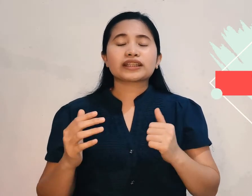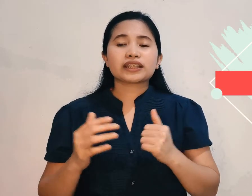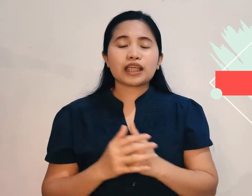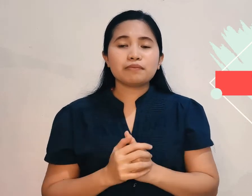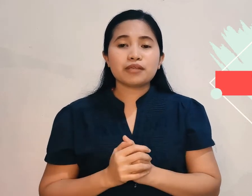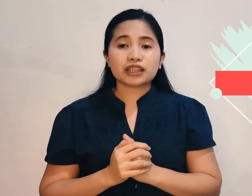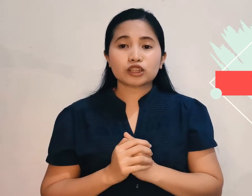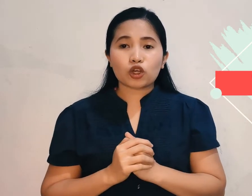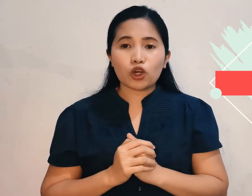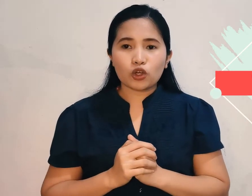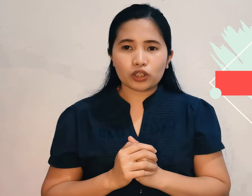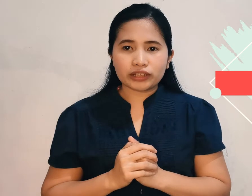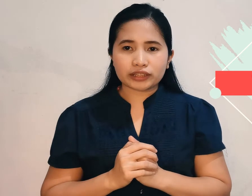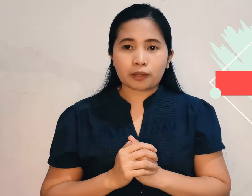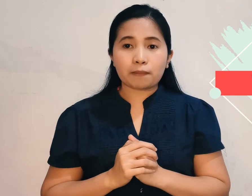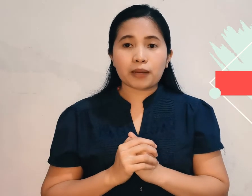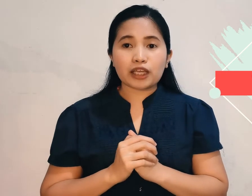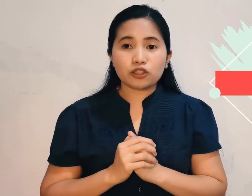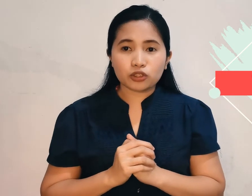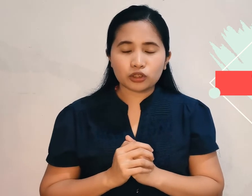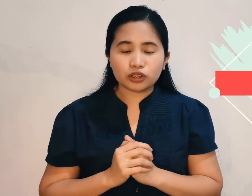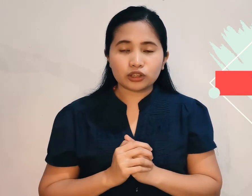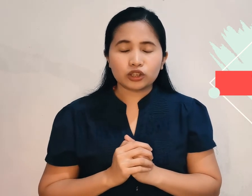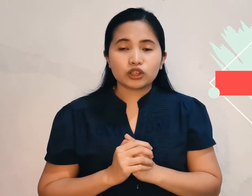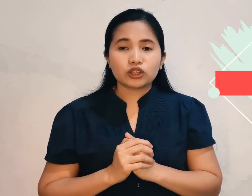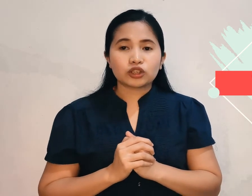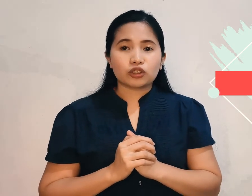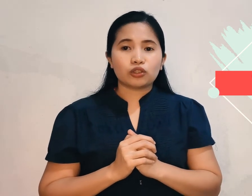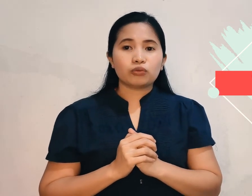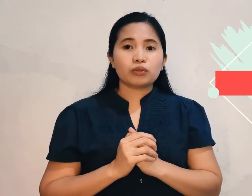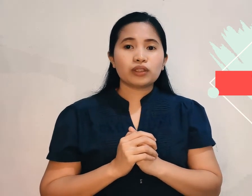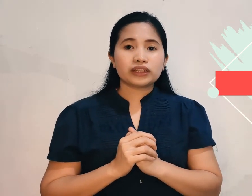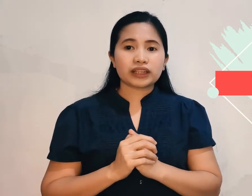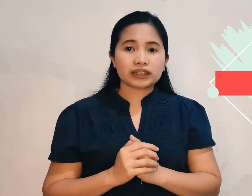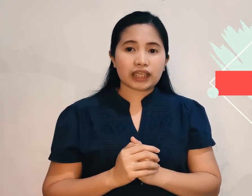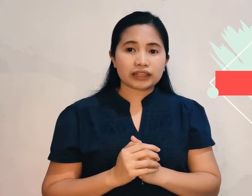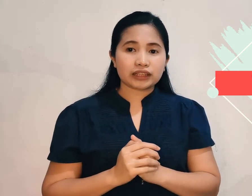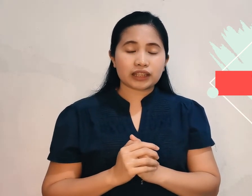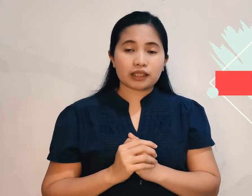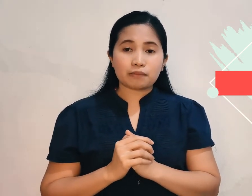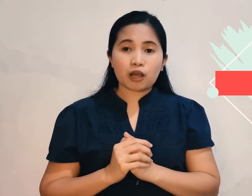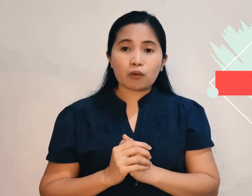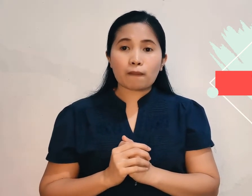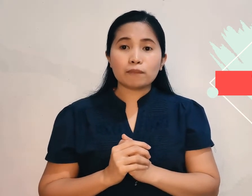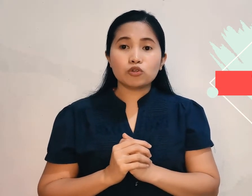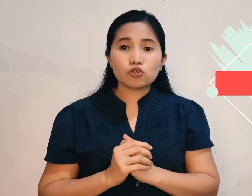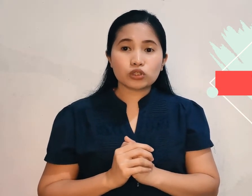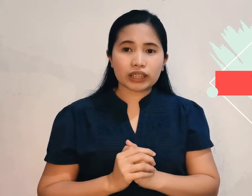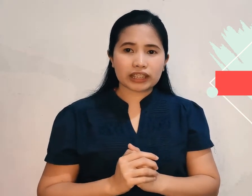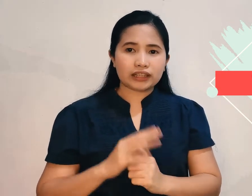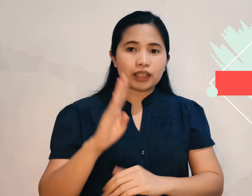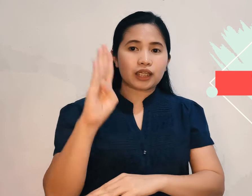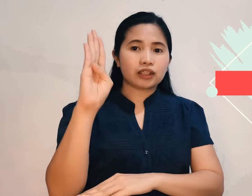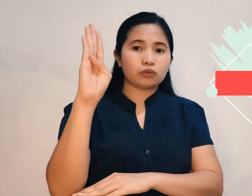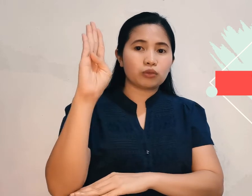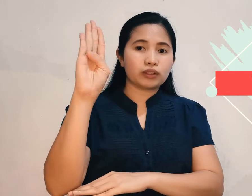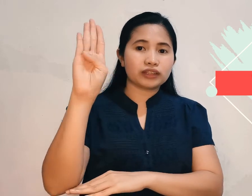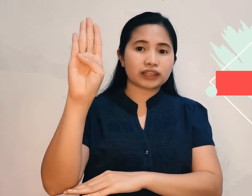let's say mixed colors. Paano yun? So, we will just like this. Halimbawa, blue-green. We will